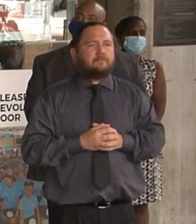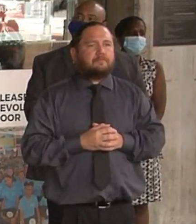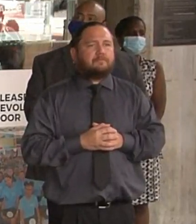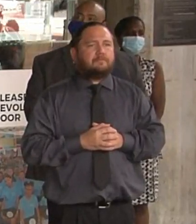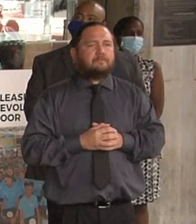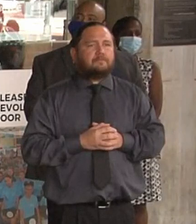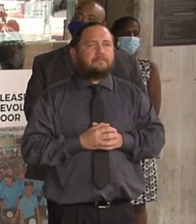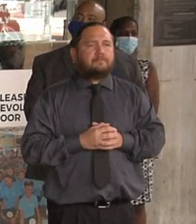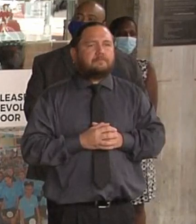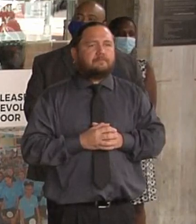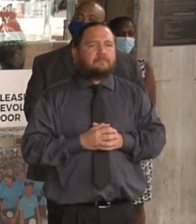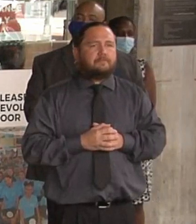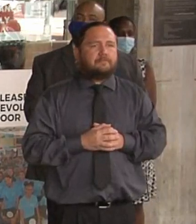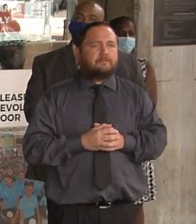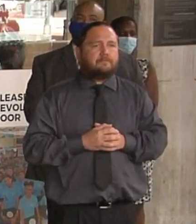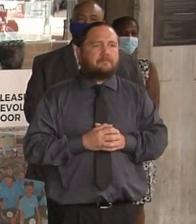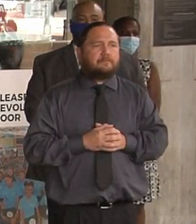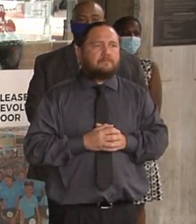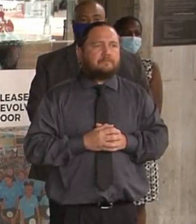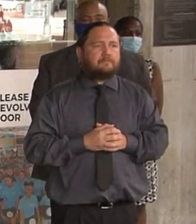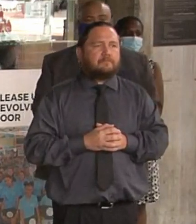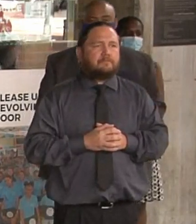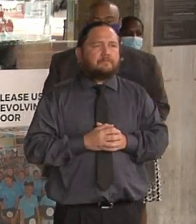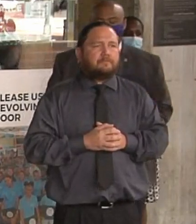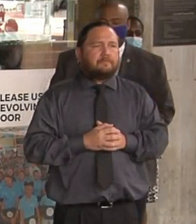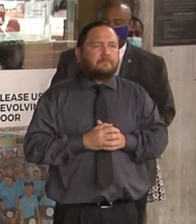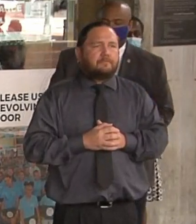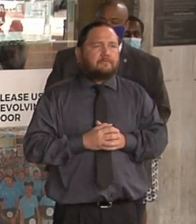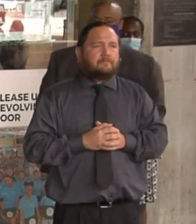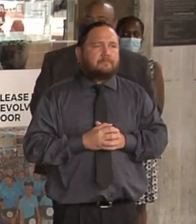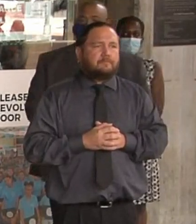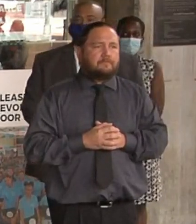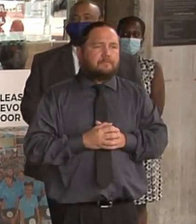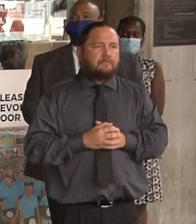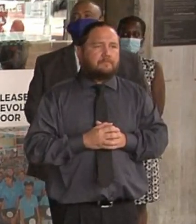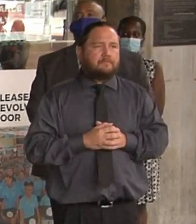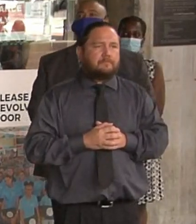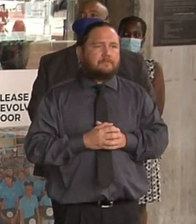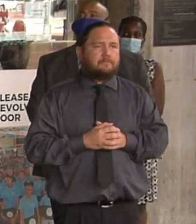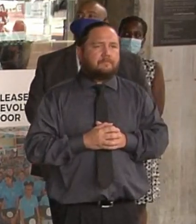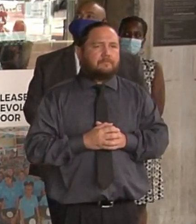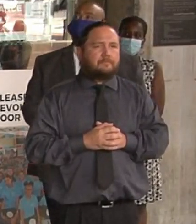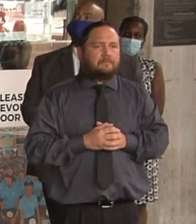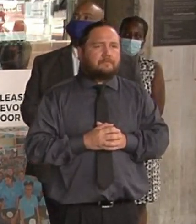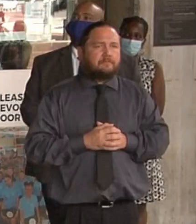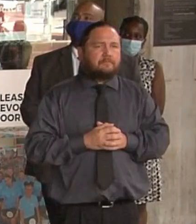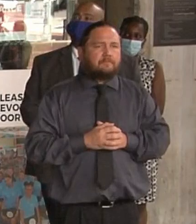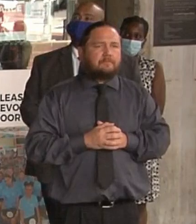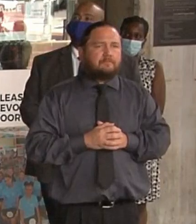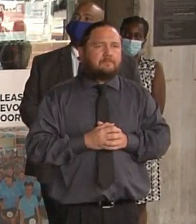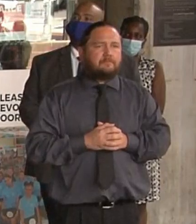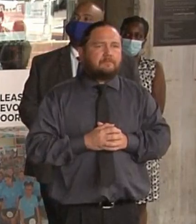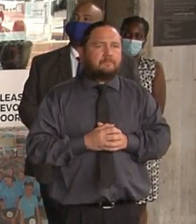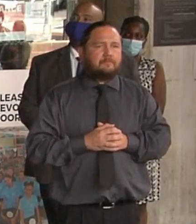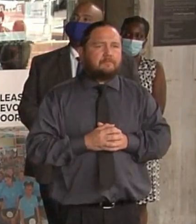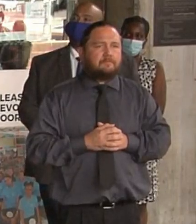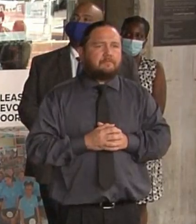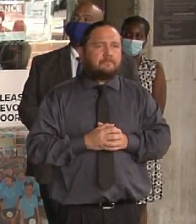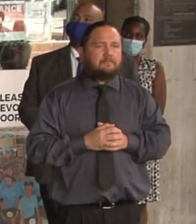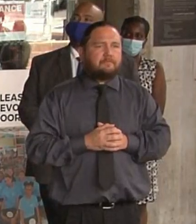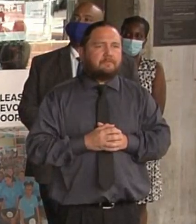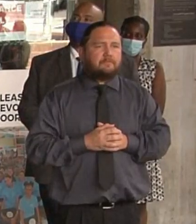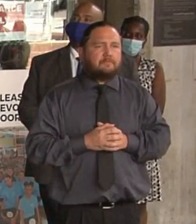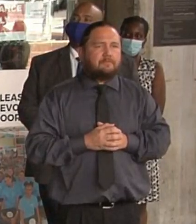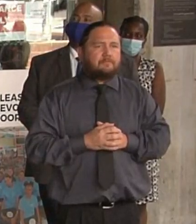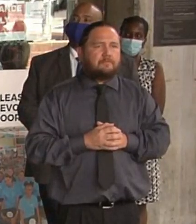The question is, what do I say to the police that we're moving this money from the overtime budget and it's not